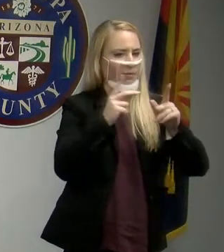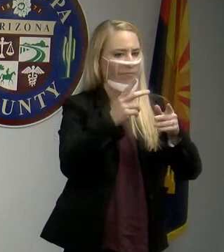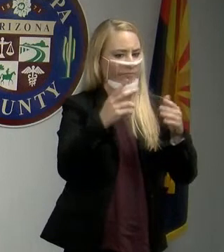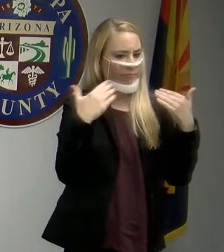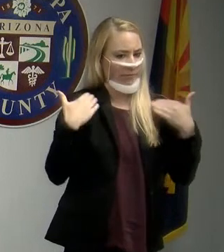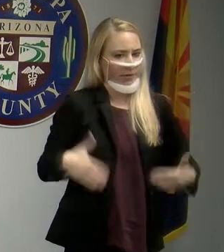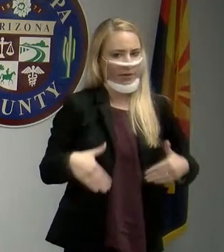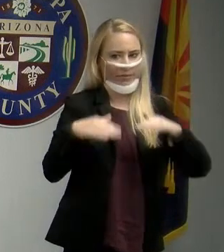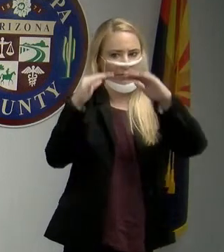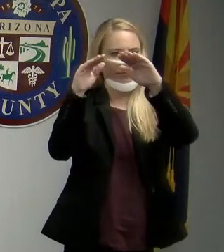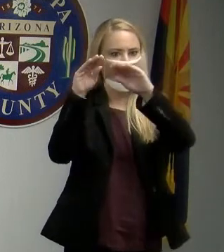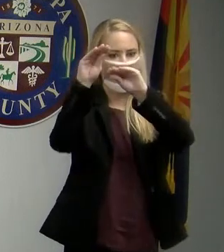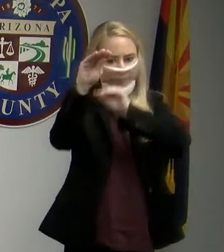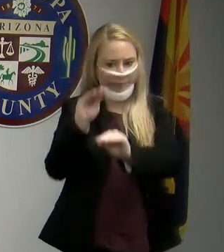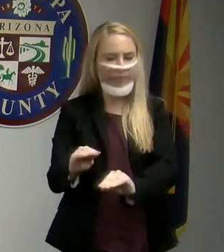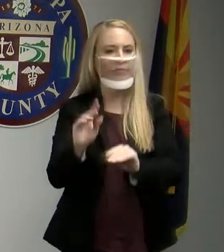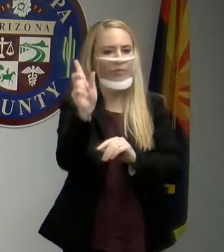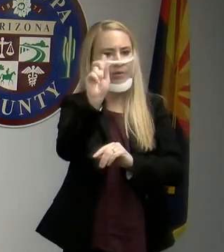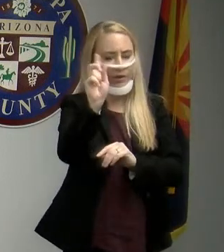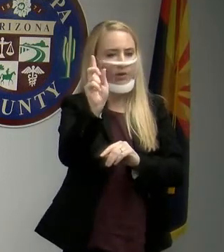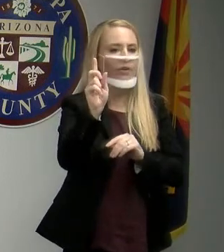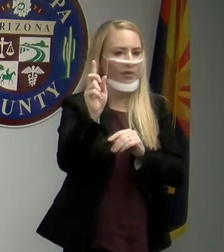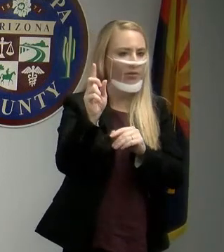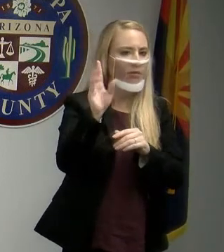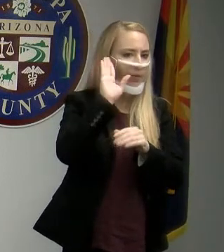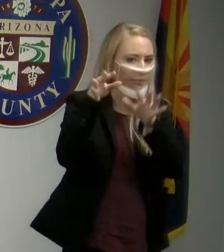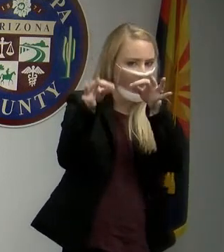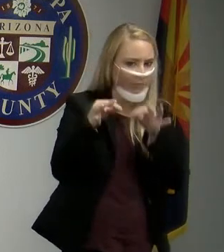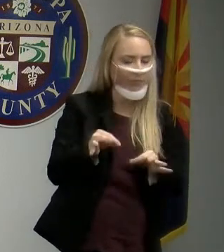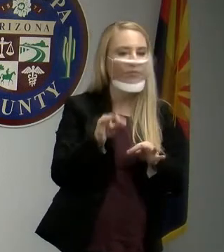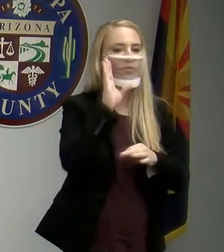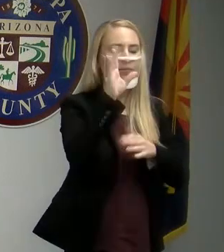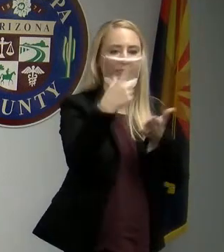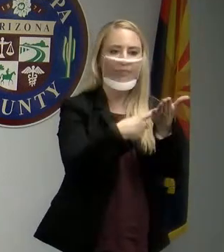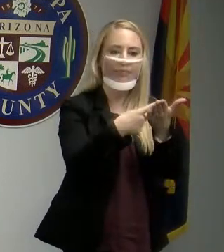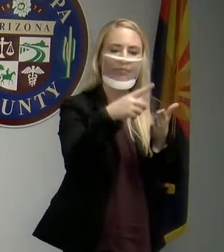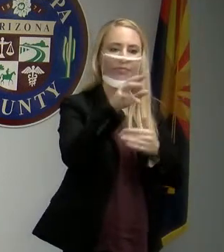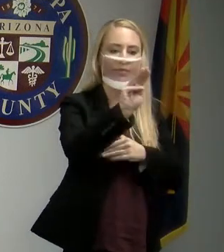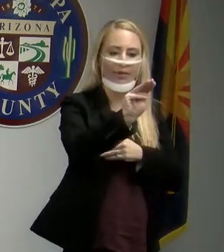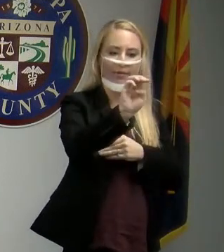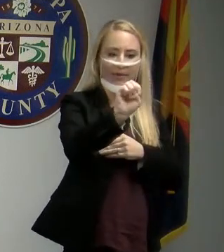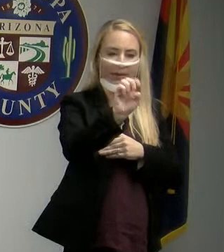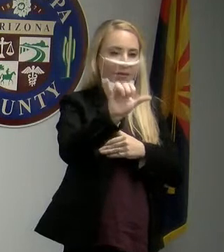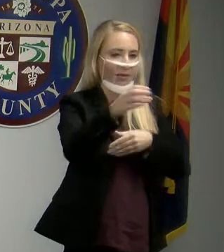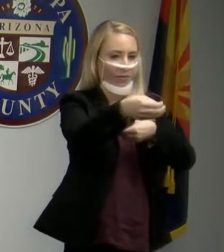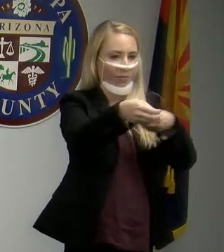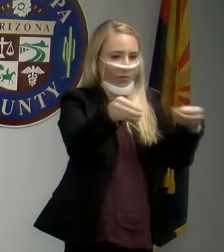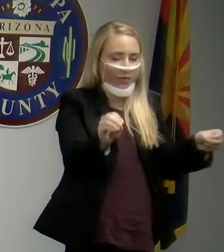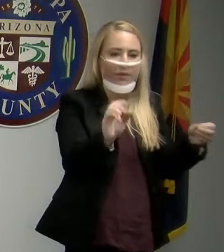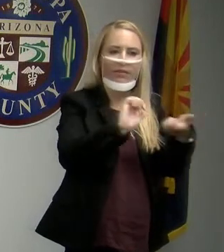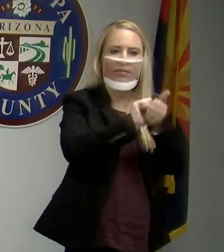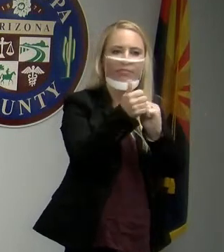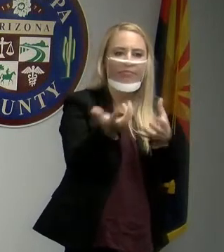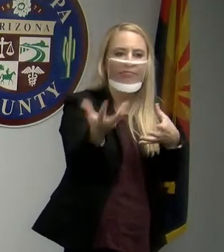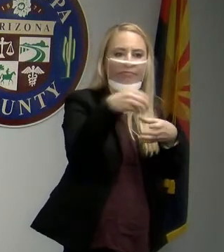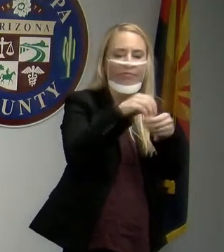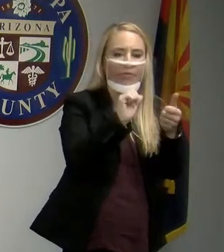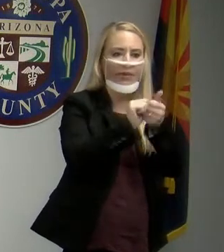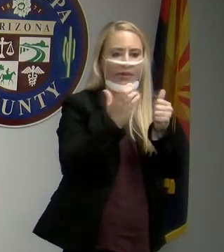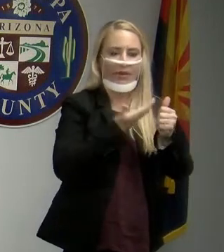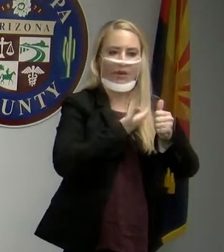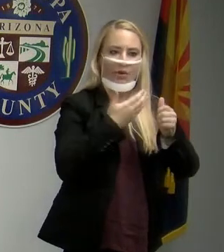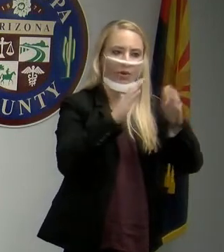little bit about the role of the Office of the Medical Examiner, how it fits into the entire system of fatality management within